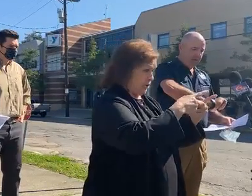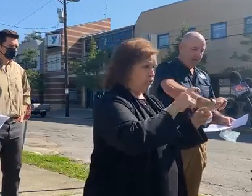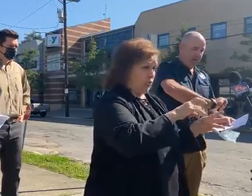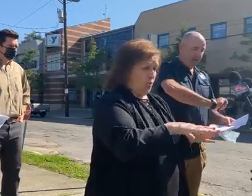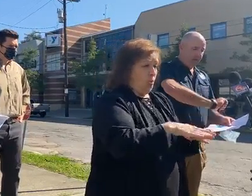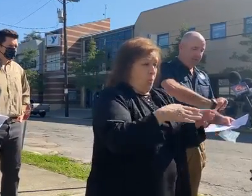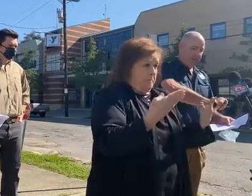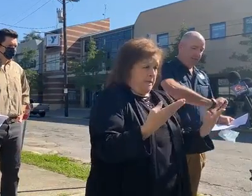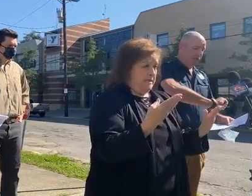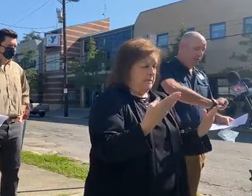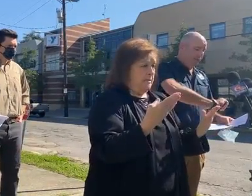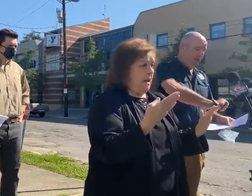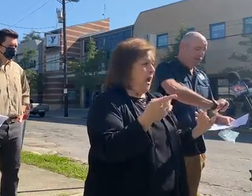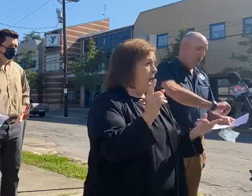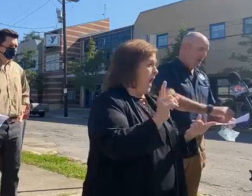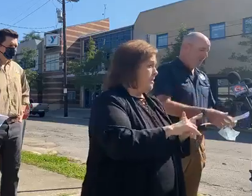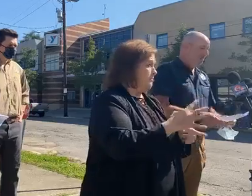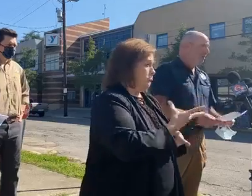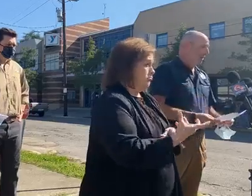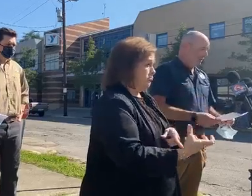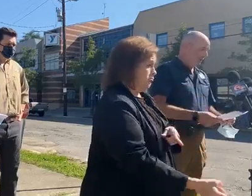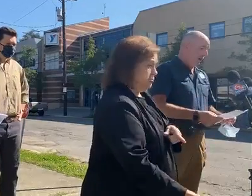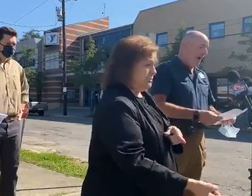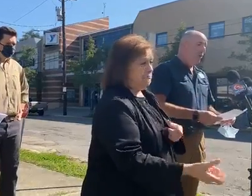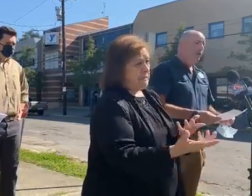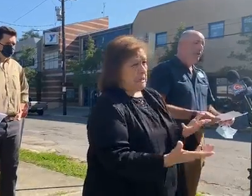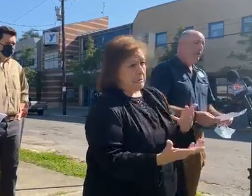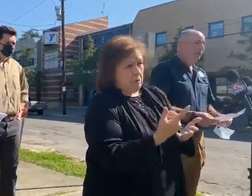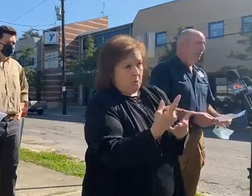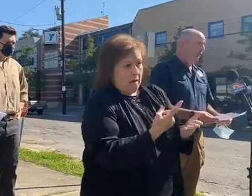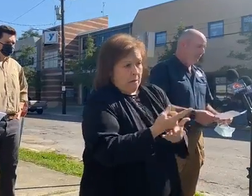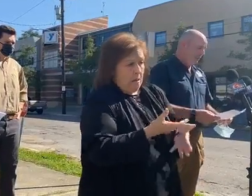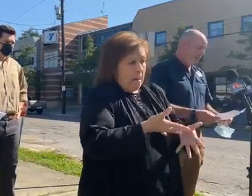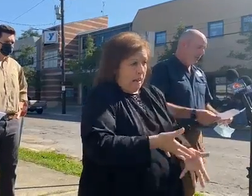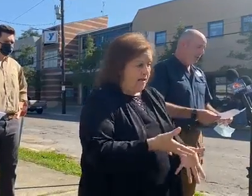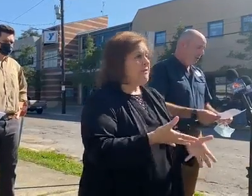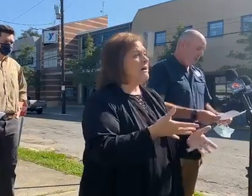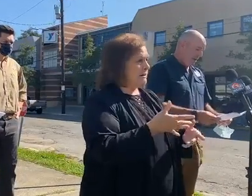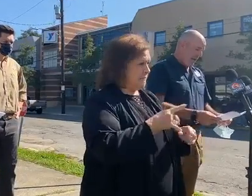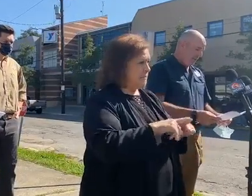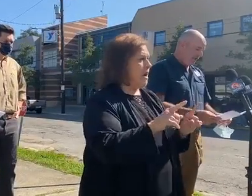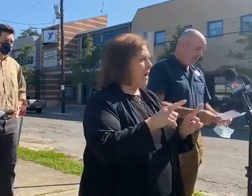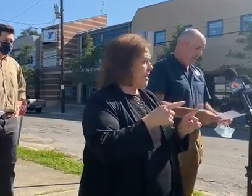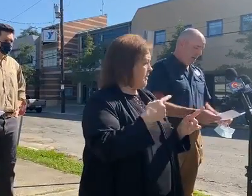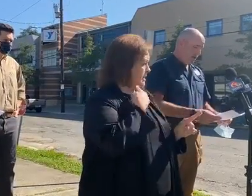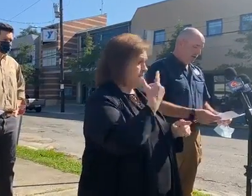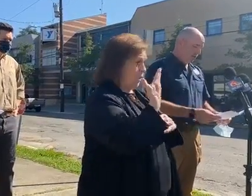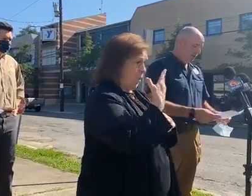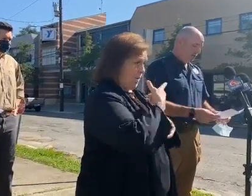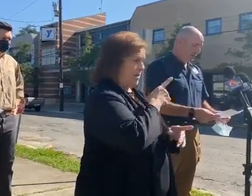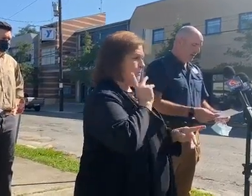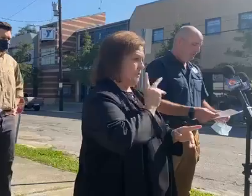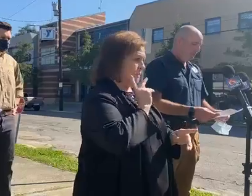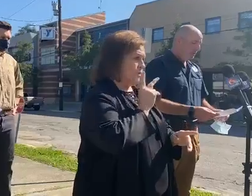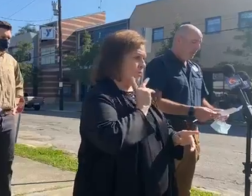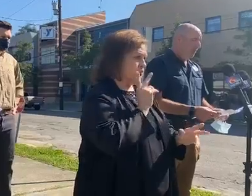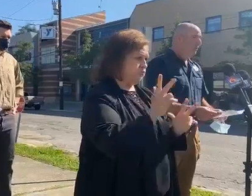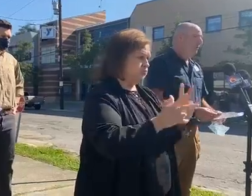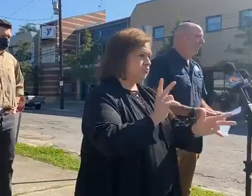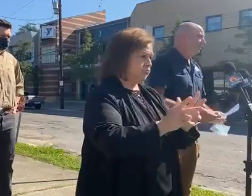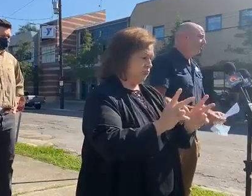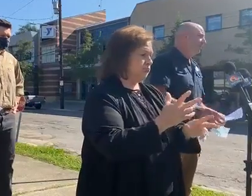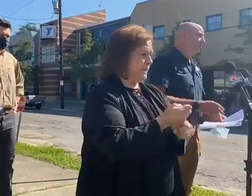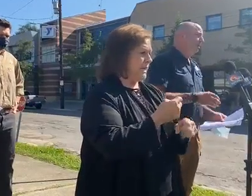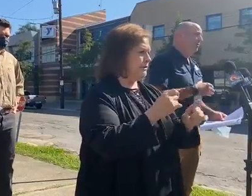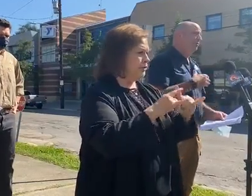open until their supplies run out, maybe about another hour. So it has been brisk all morning at these locations, which is great. I'd